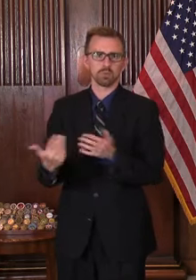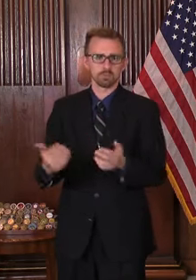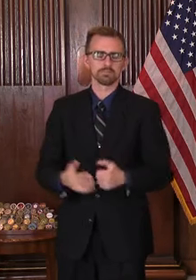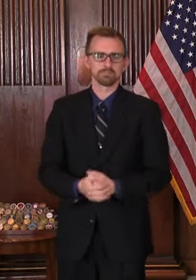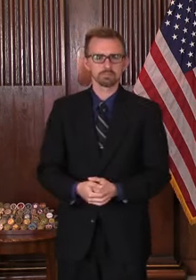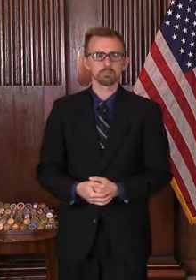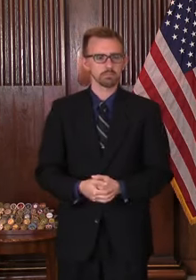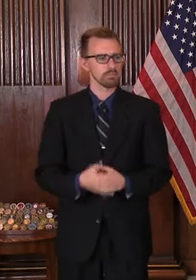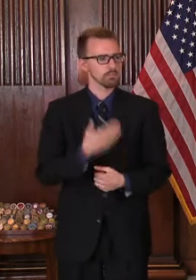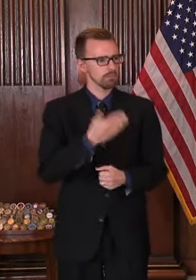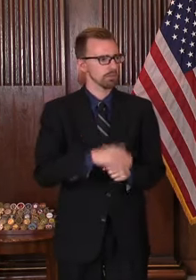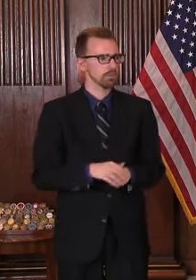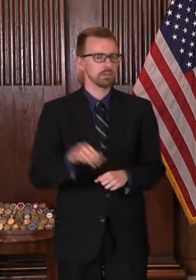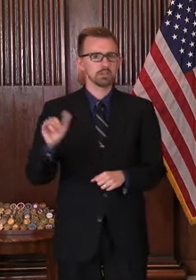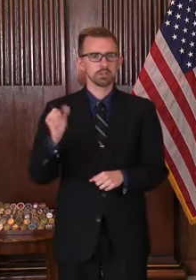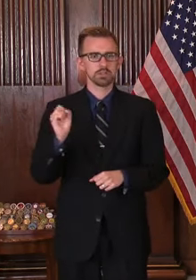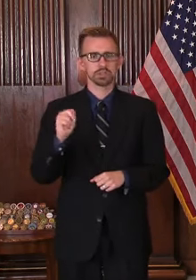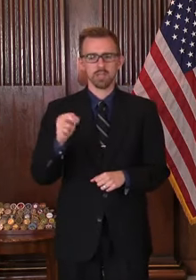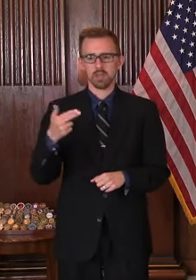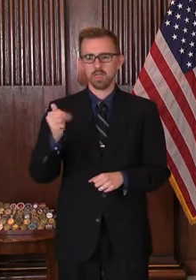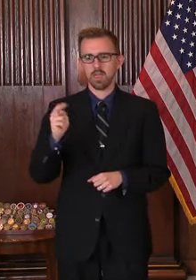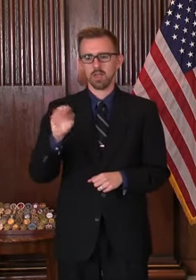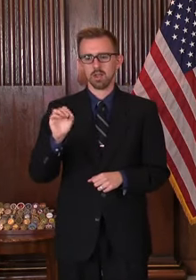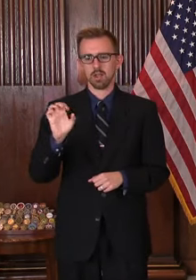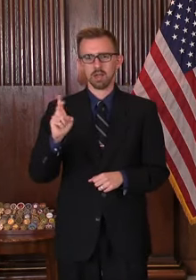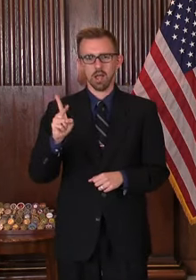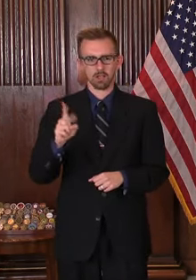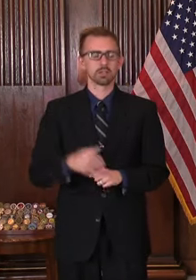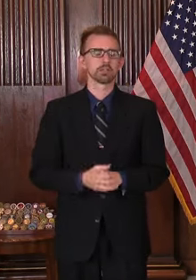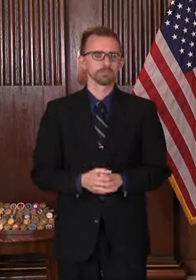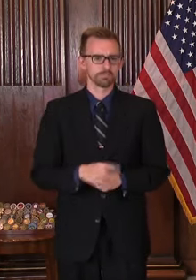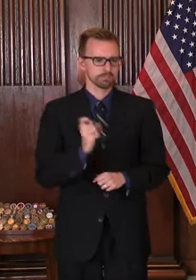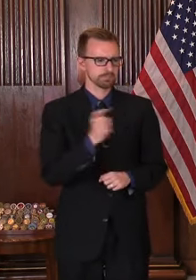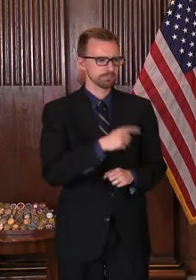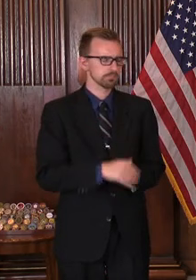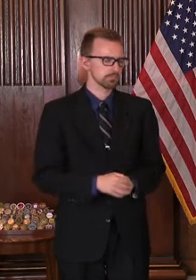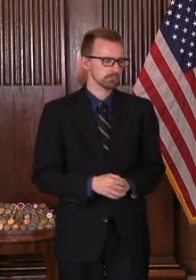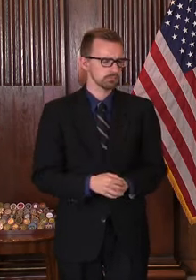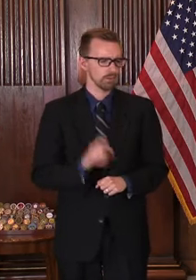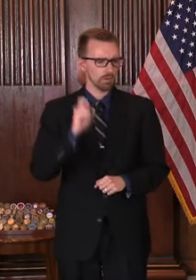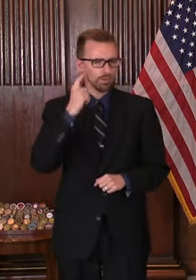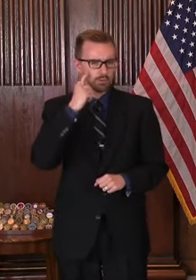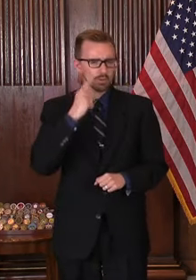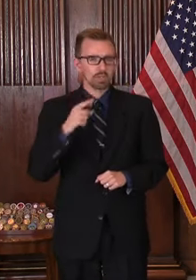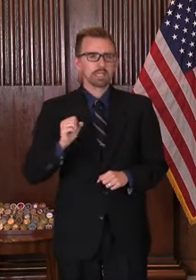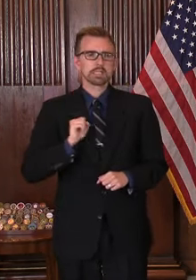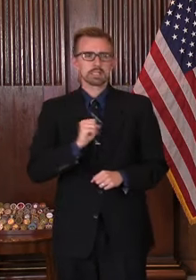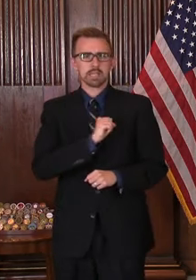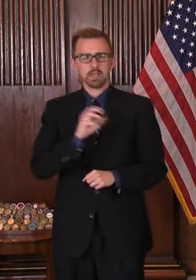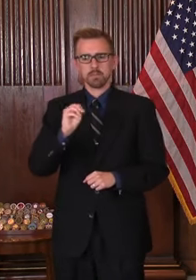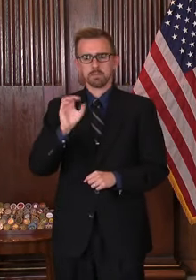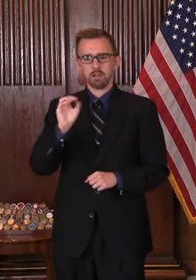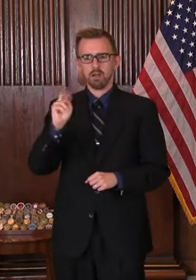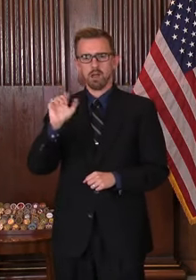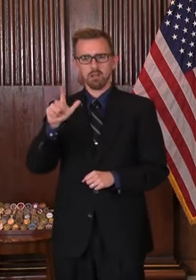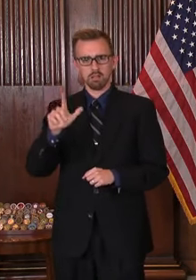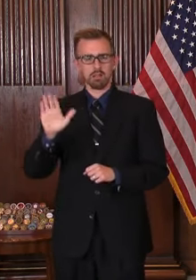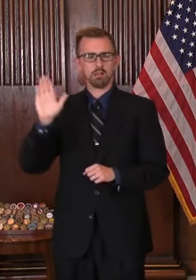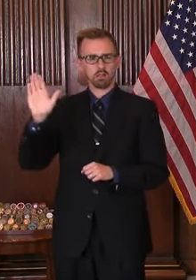Governor. This question is from Jason Hancock, Kansas City Star. Governor Parson, Senate Majority Leader McConnell said today that